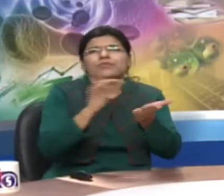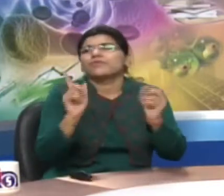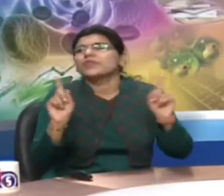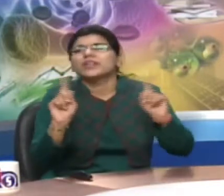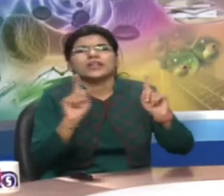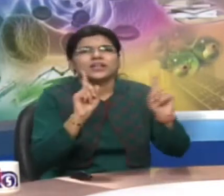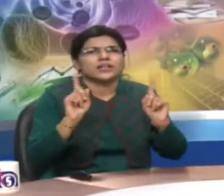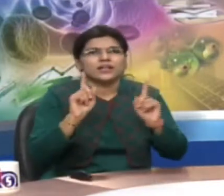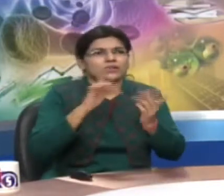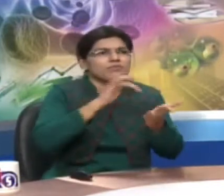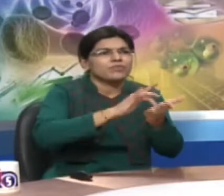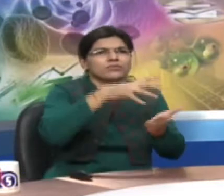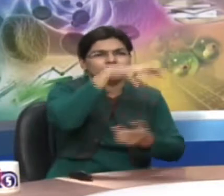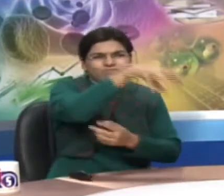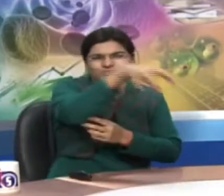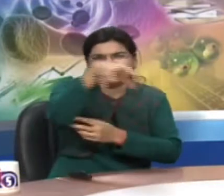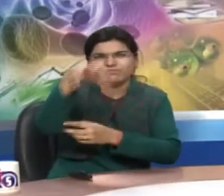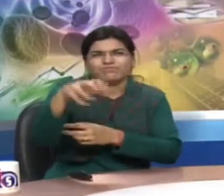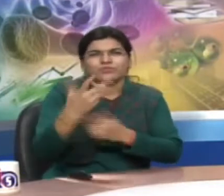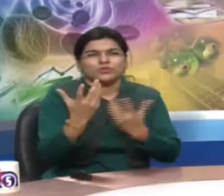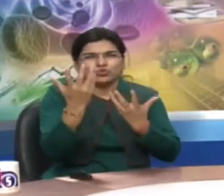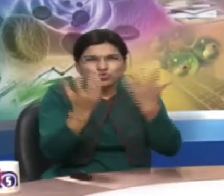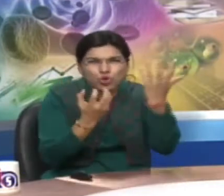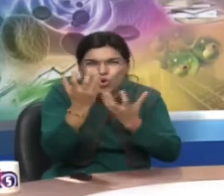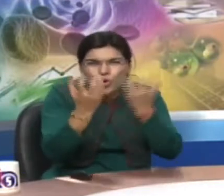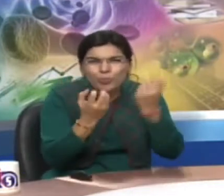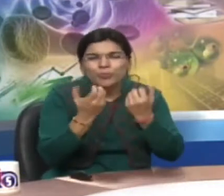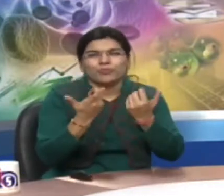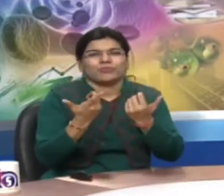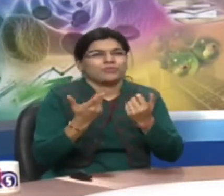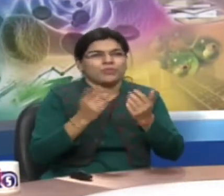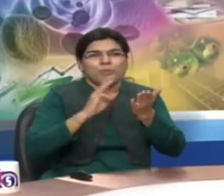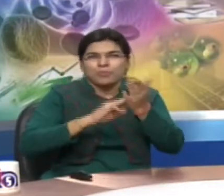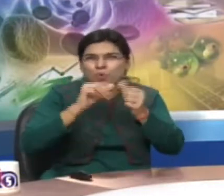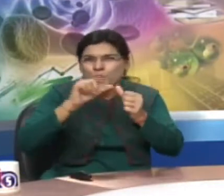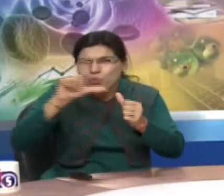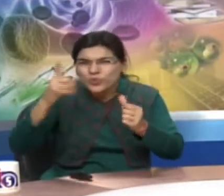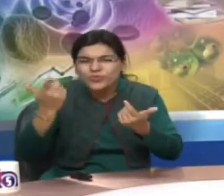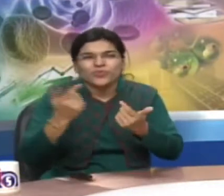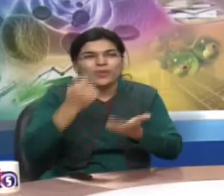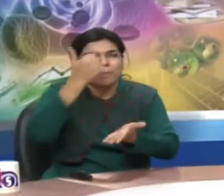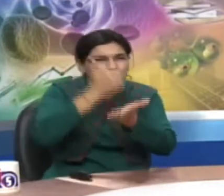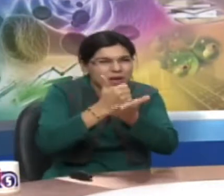Where? Asking where related to places.